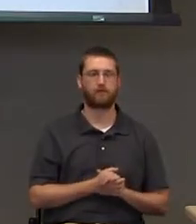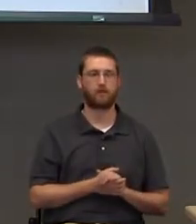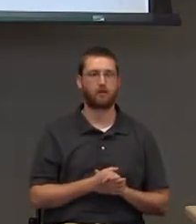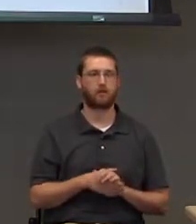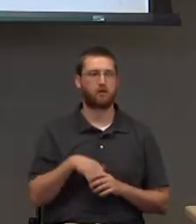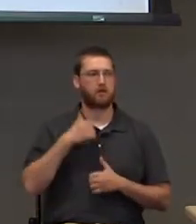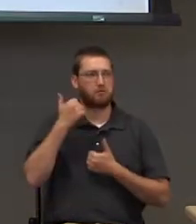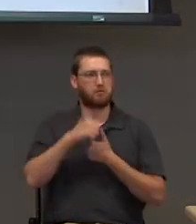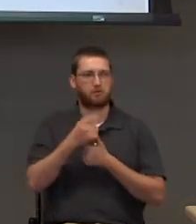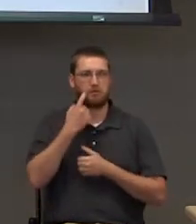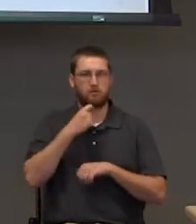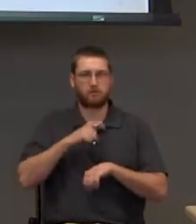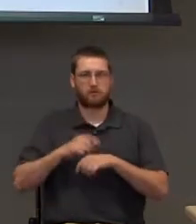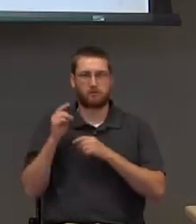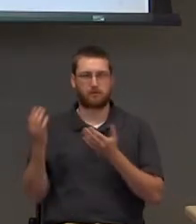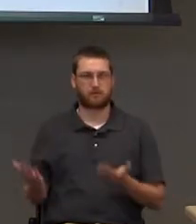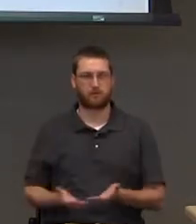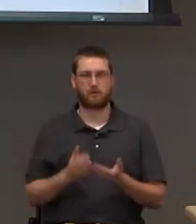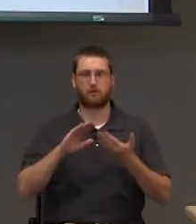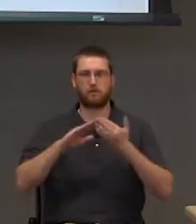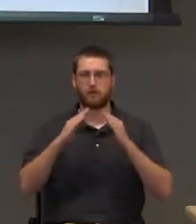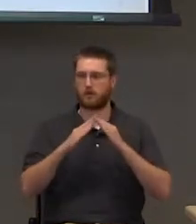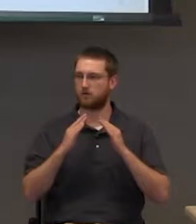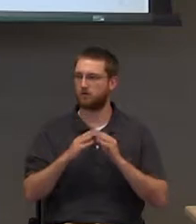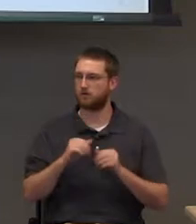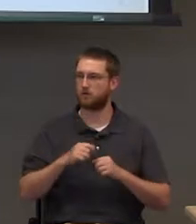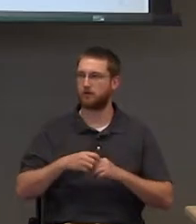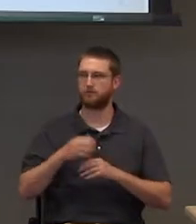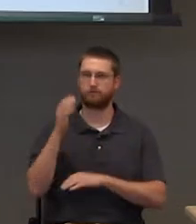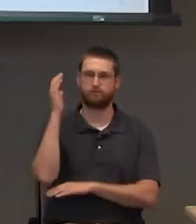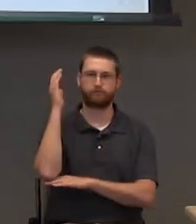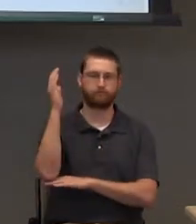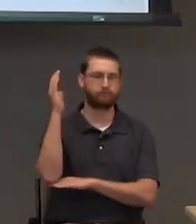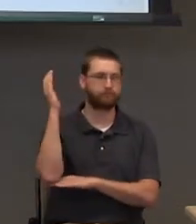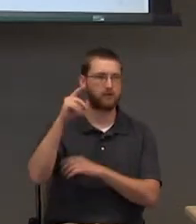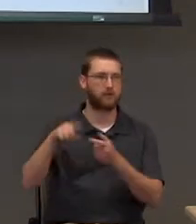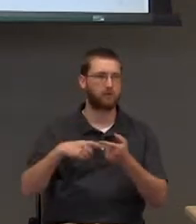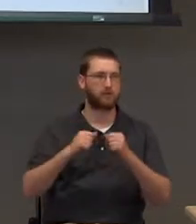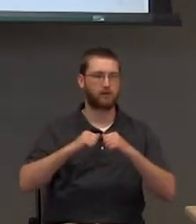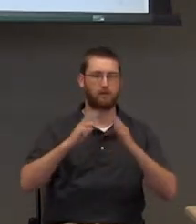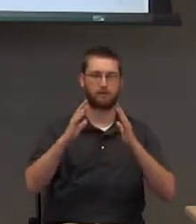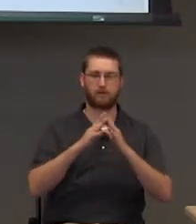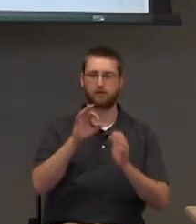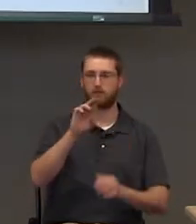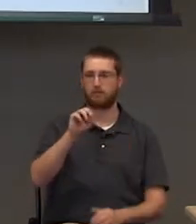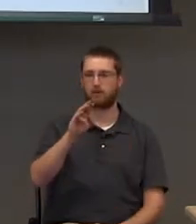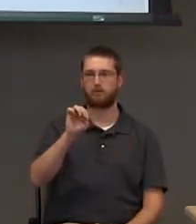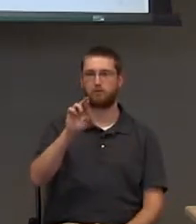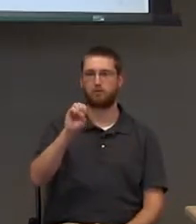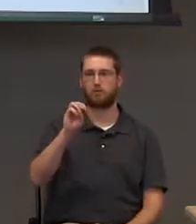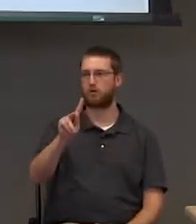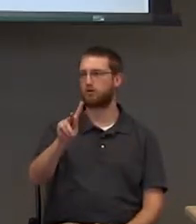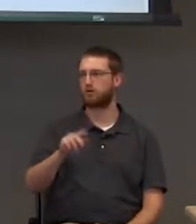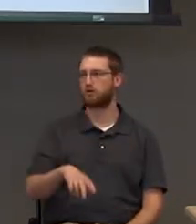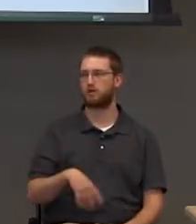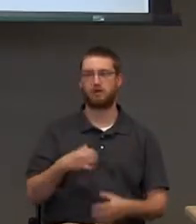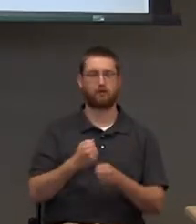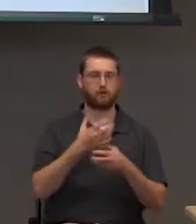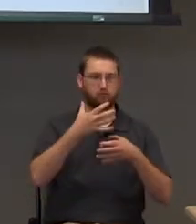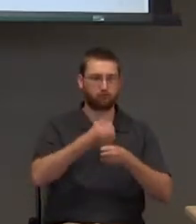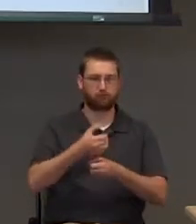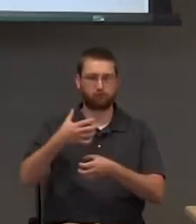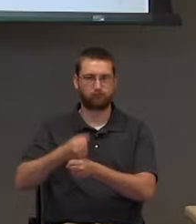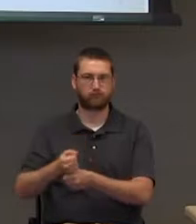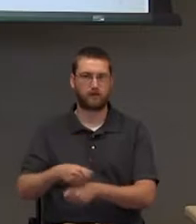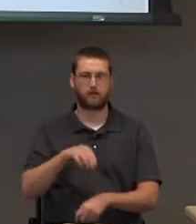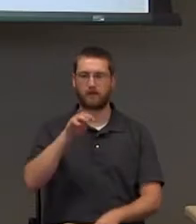town, I presented what I call the implementation framework, which is very much, to be very as concise as I can,